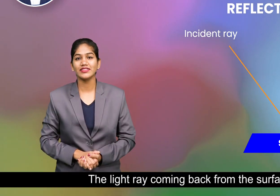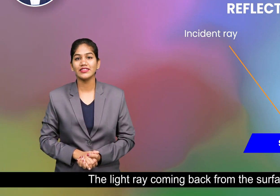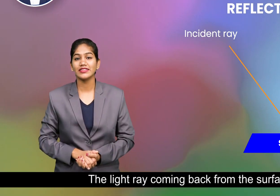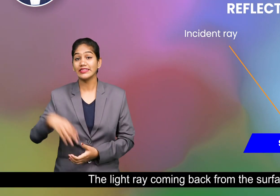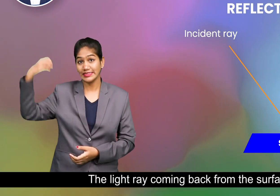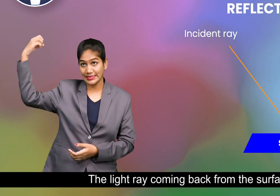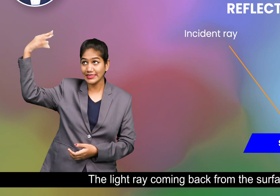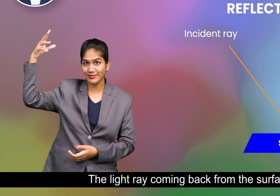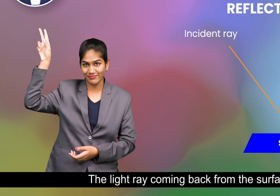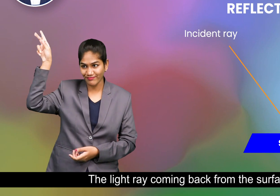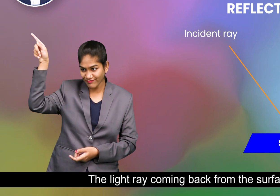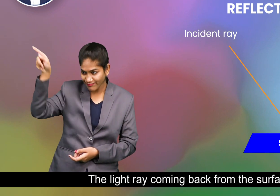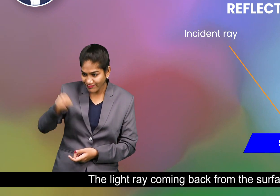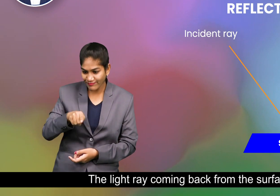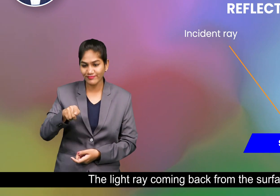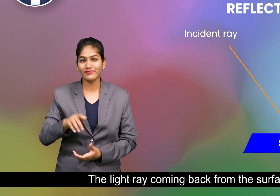The light ray